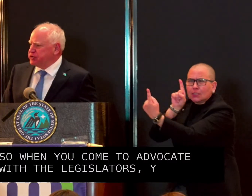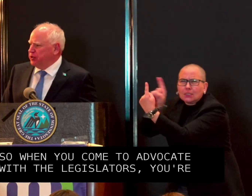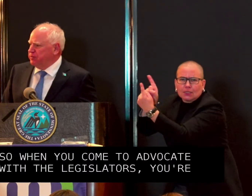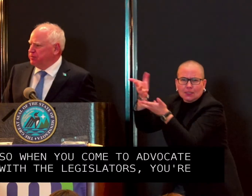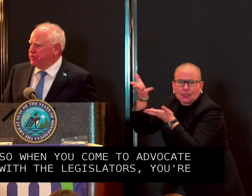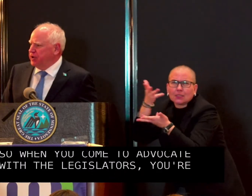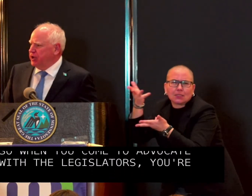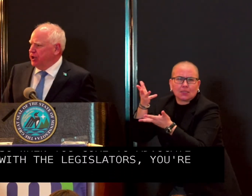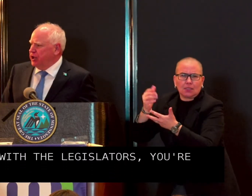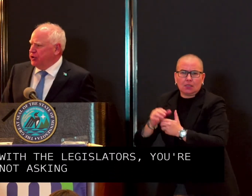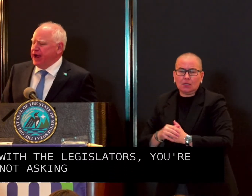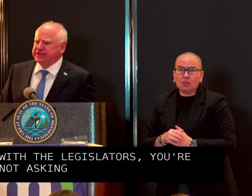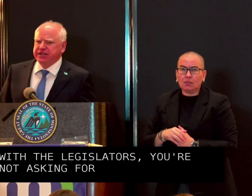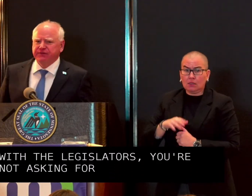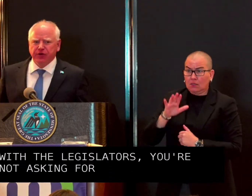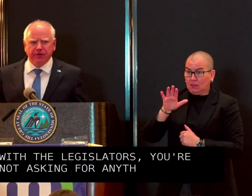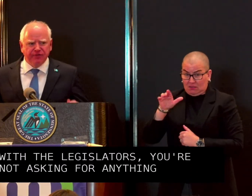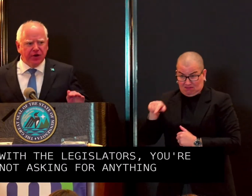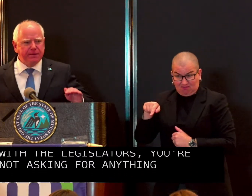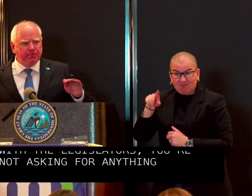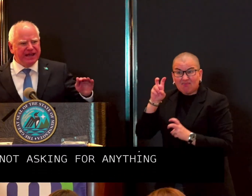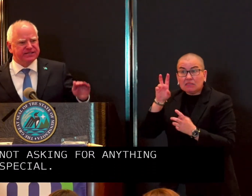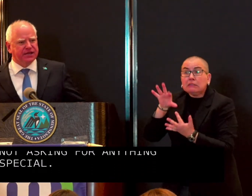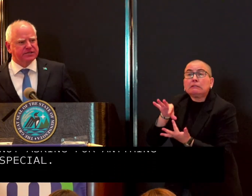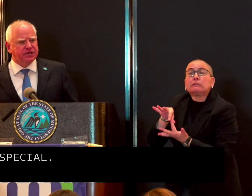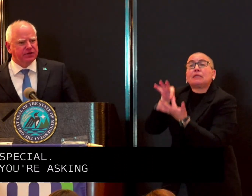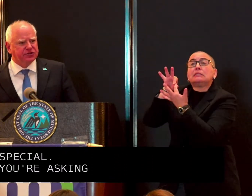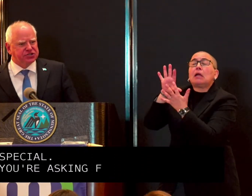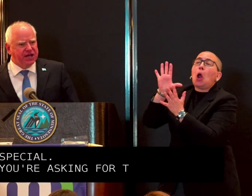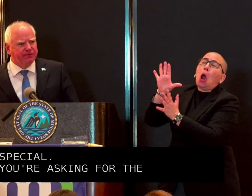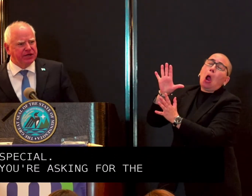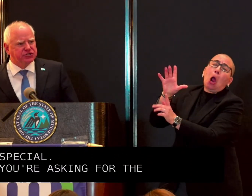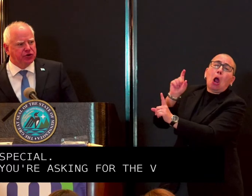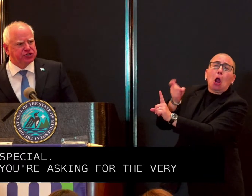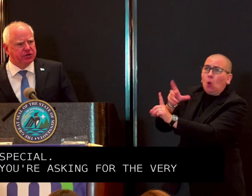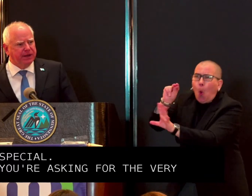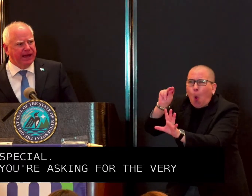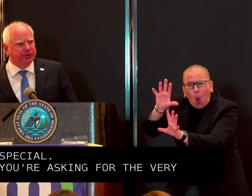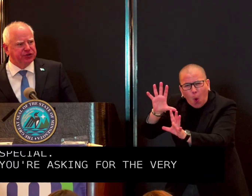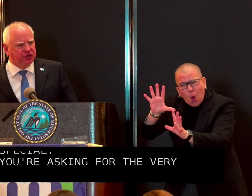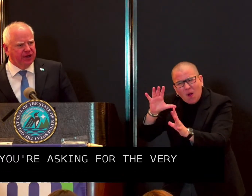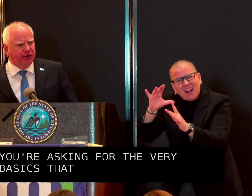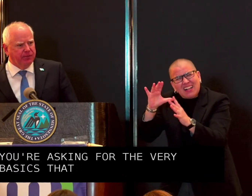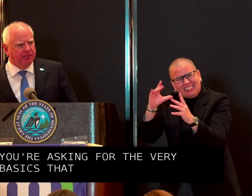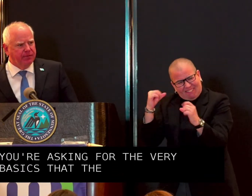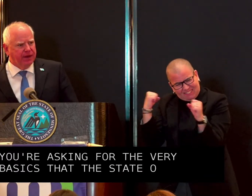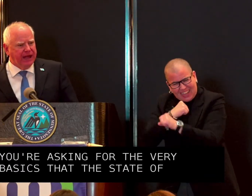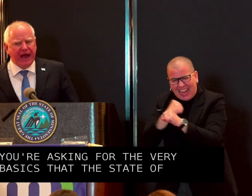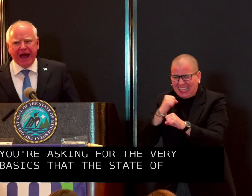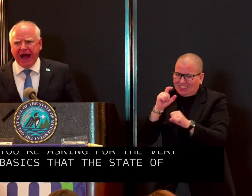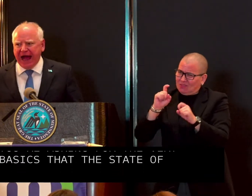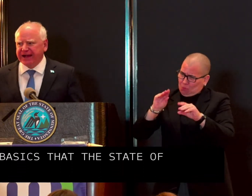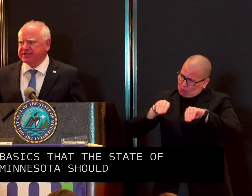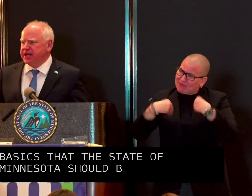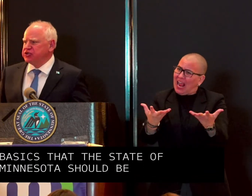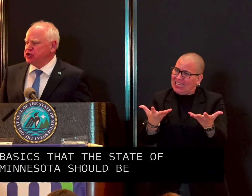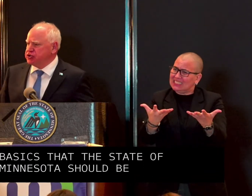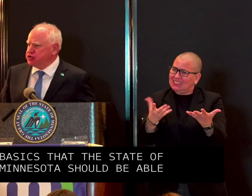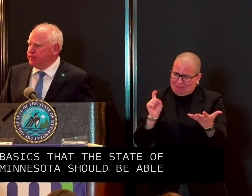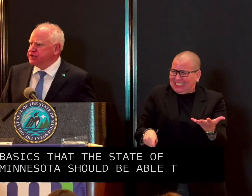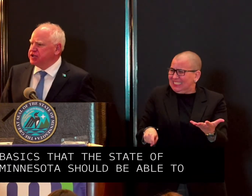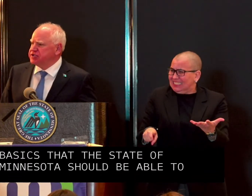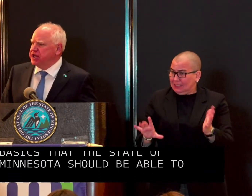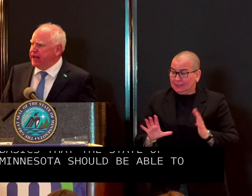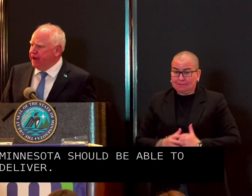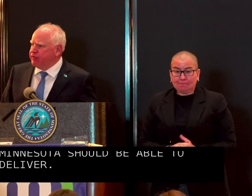anything special. You're asking for the very basics that the state of Minnesota should be able to deliver. Access to